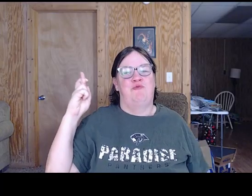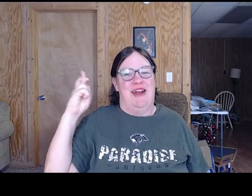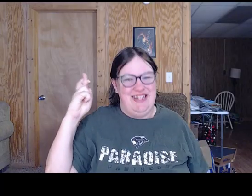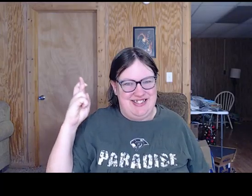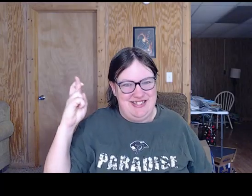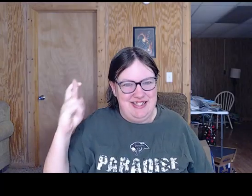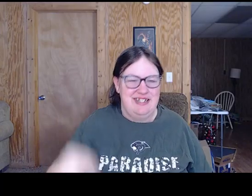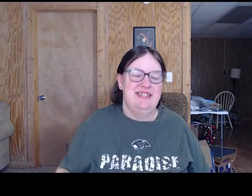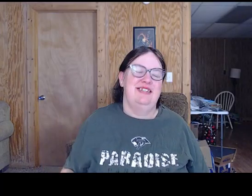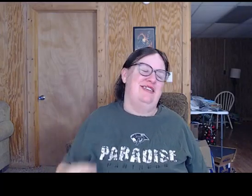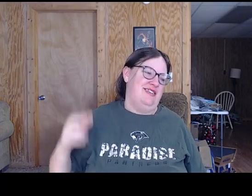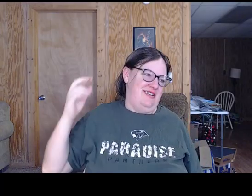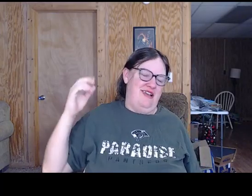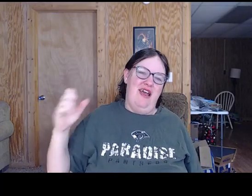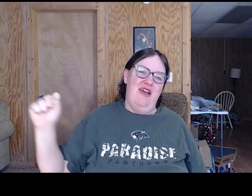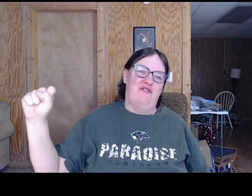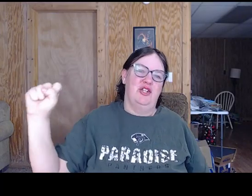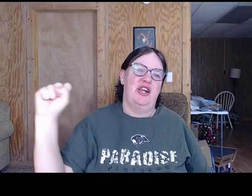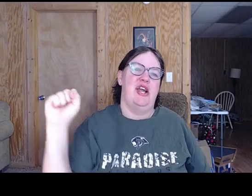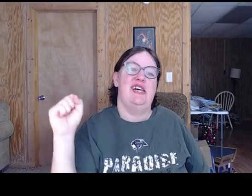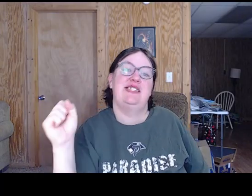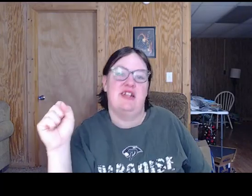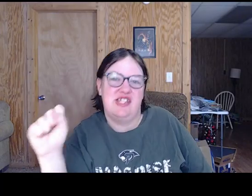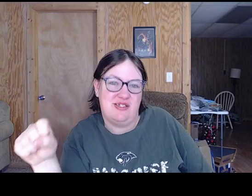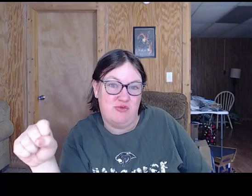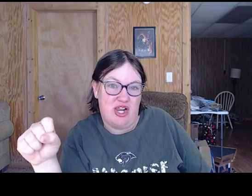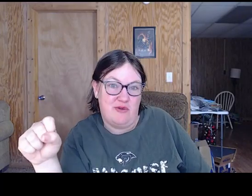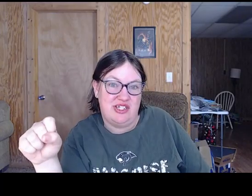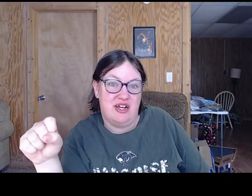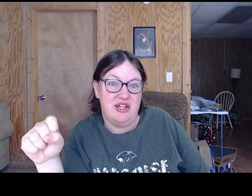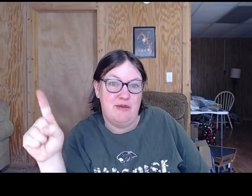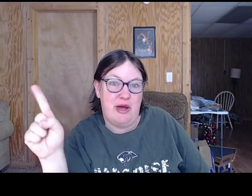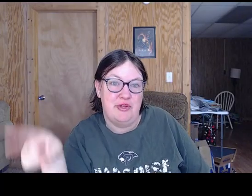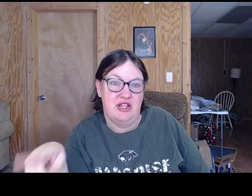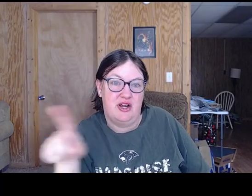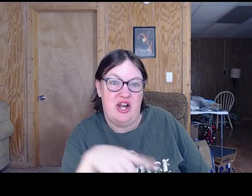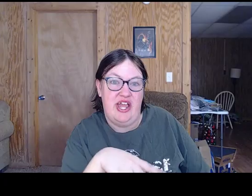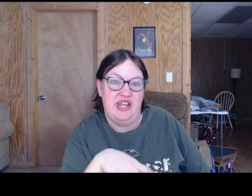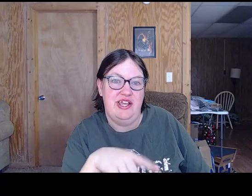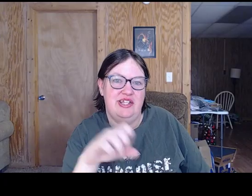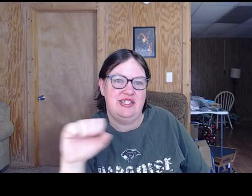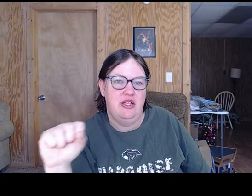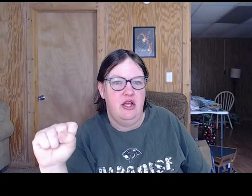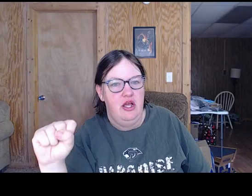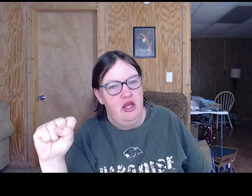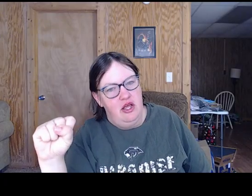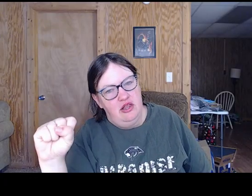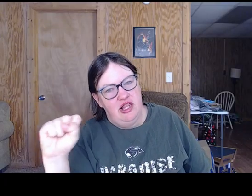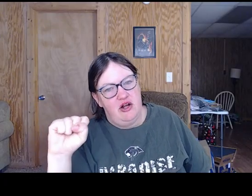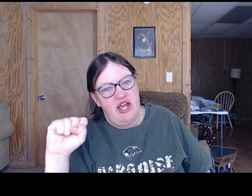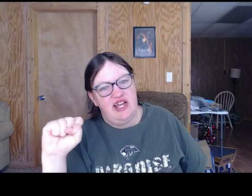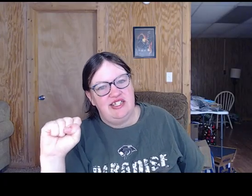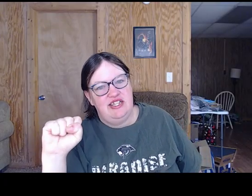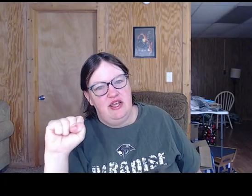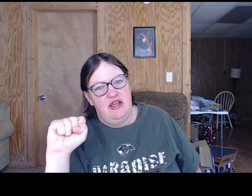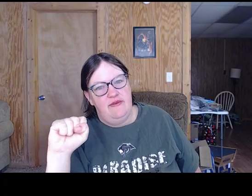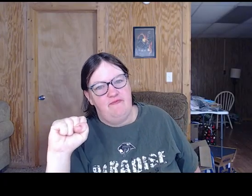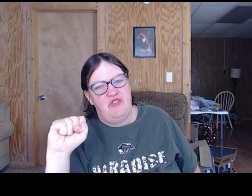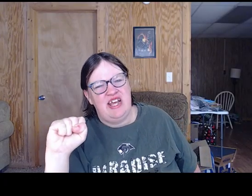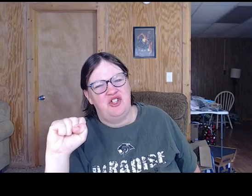right. For letter S, now this is what I was talking about with the letter A and S. Letter S has your